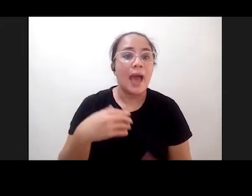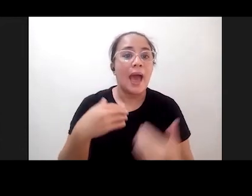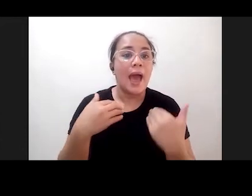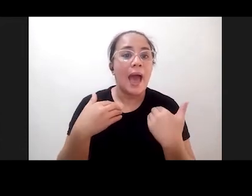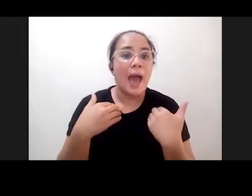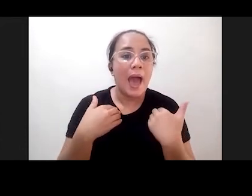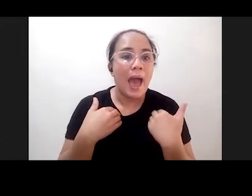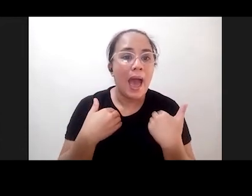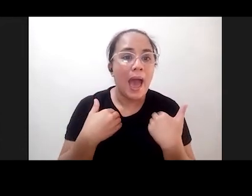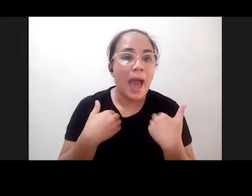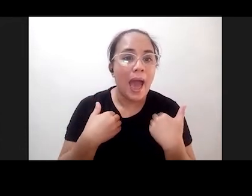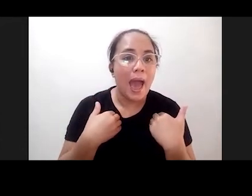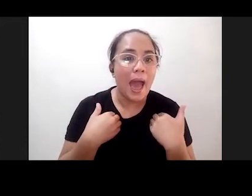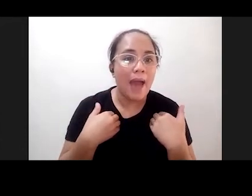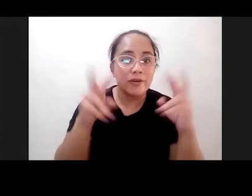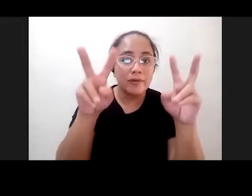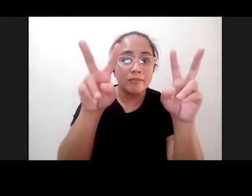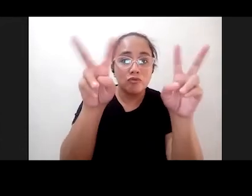on both sides.